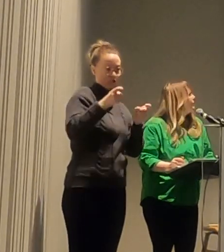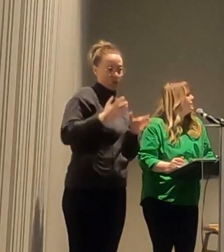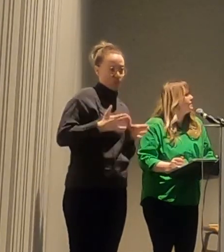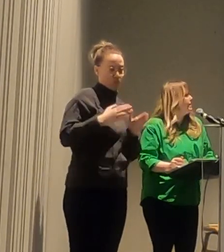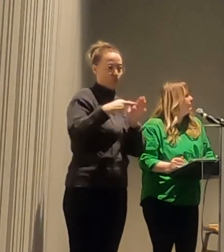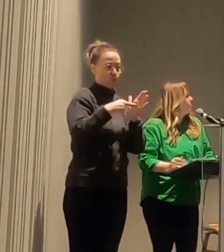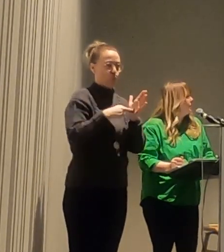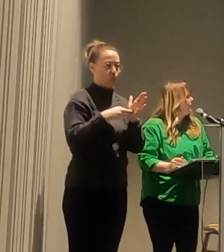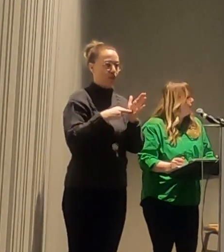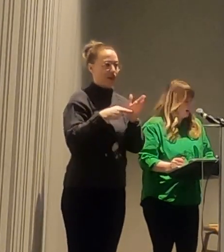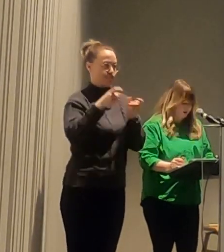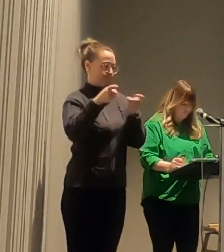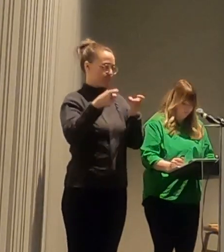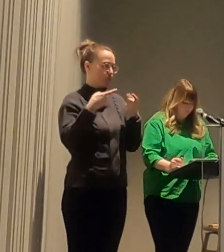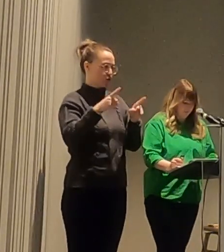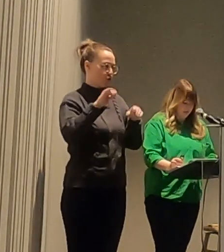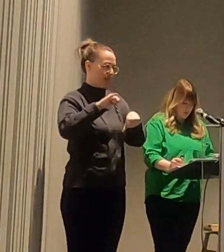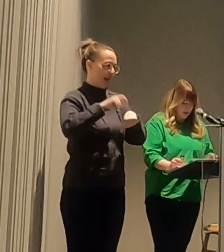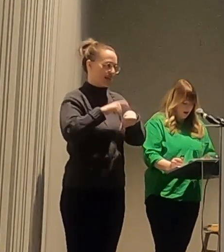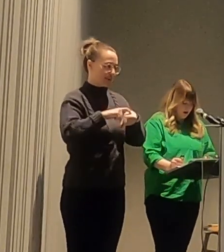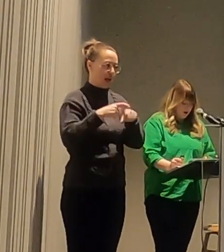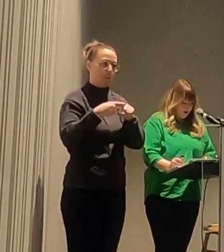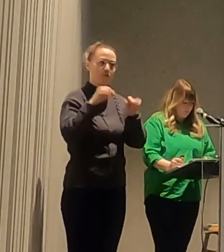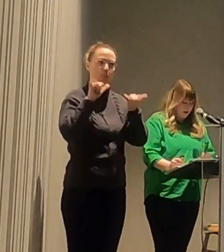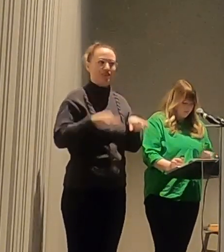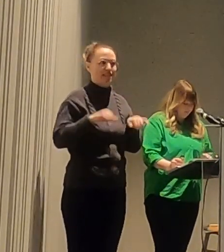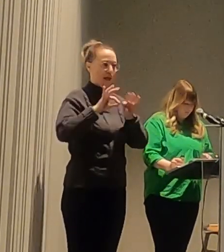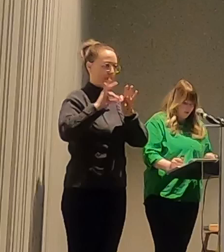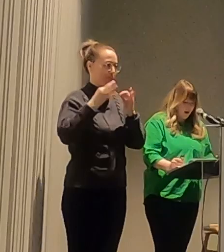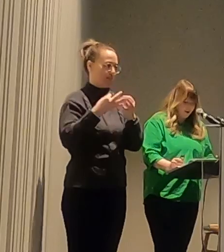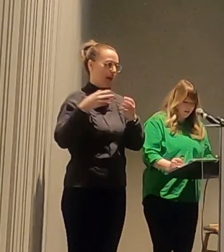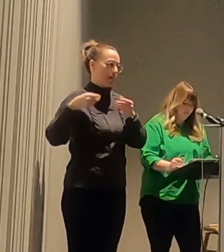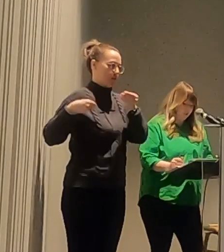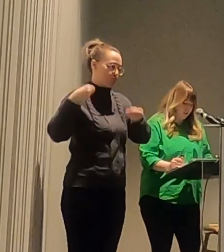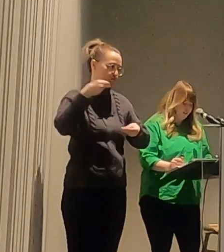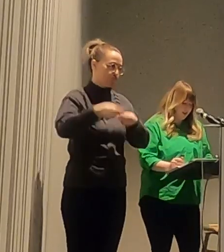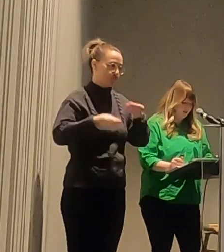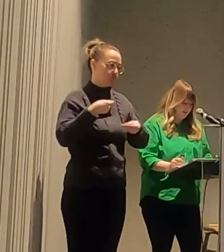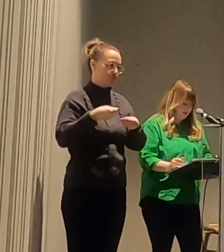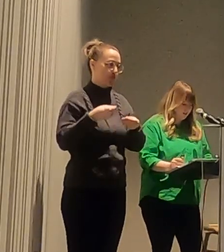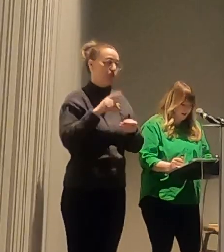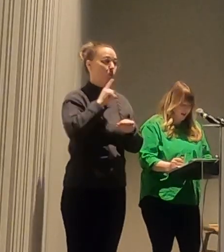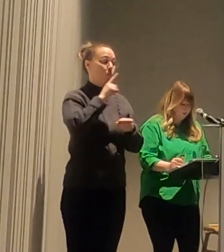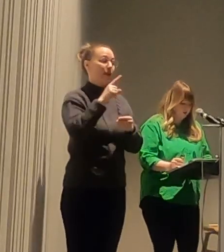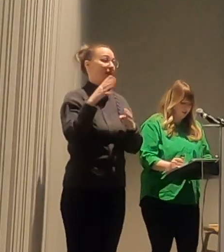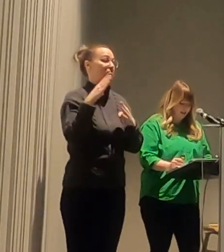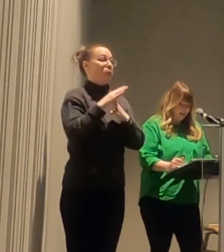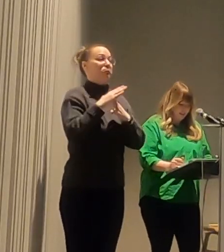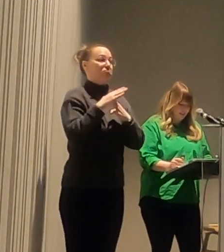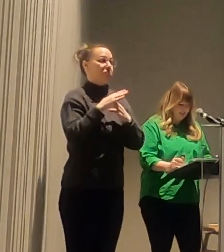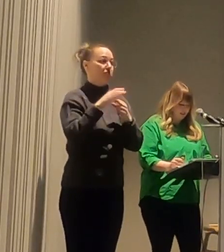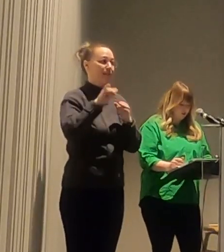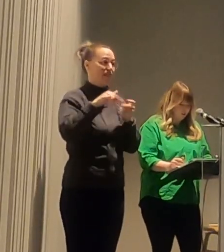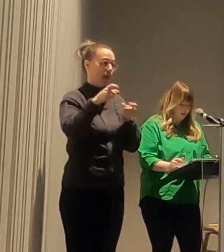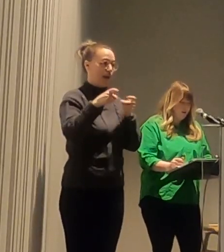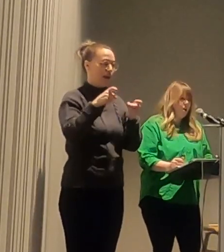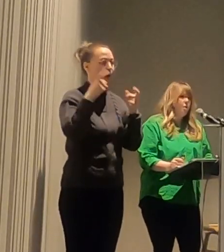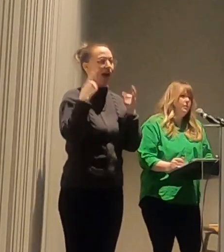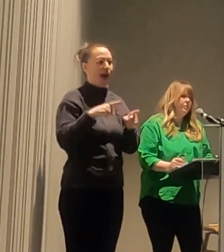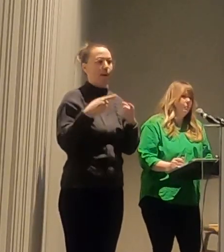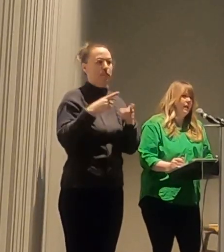time, all from the same familial line. But the height of the Qing Dynasty came during the 18th